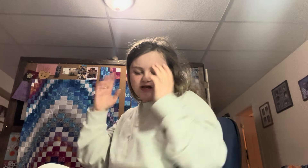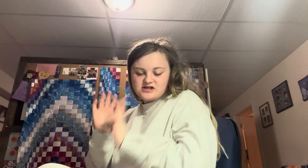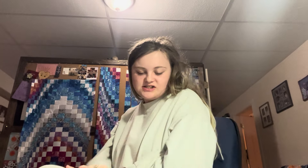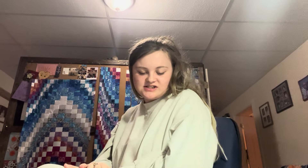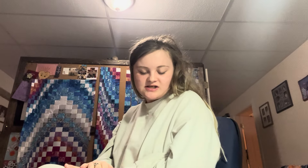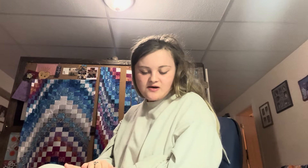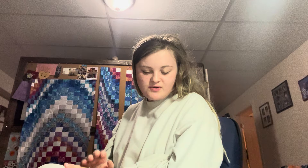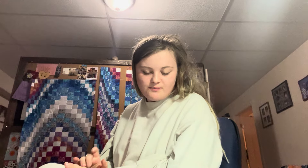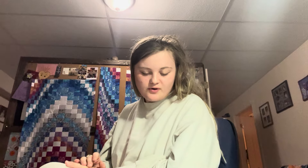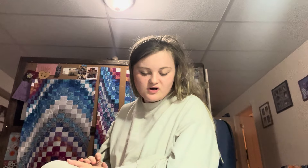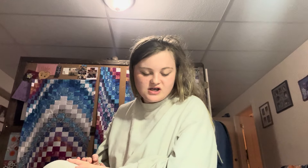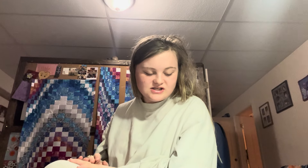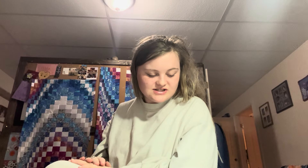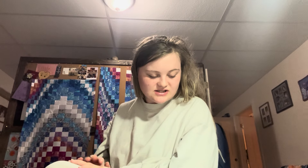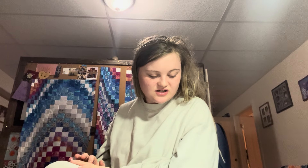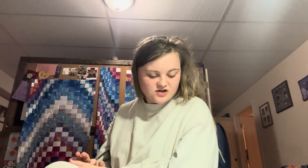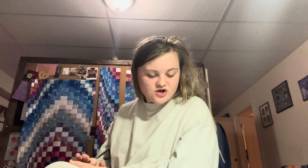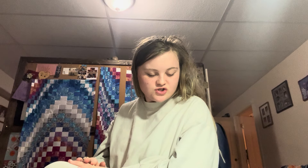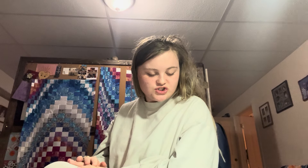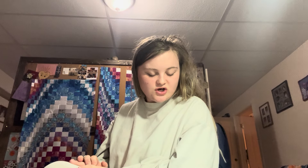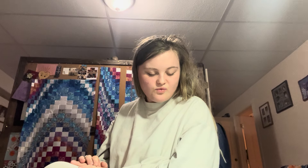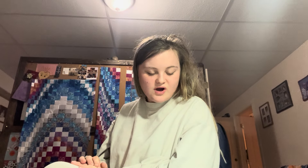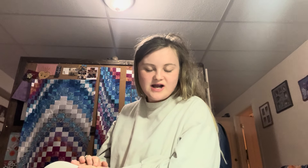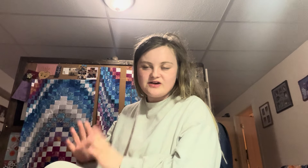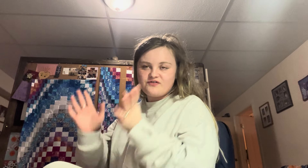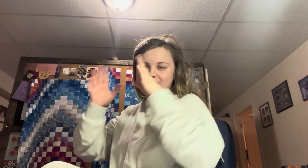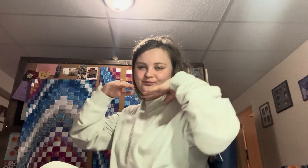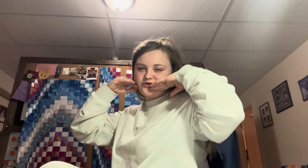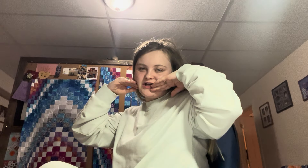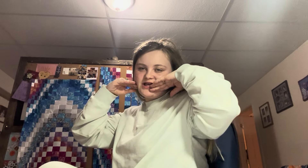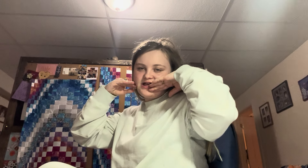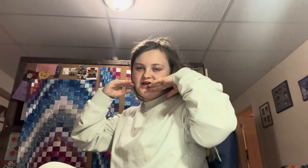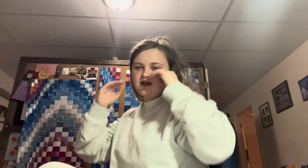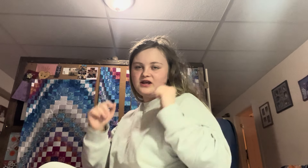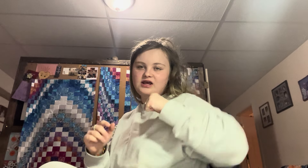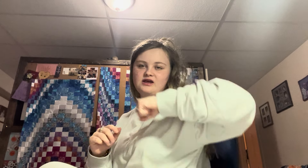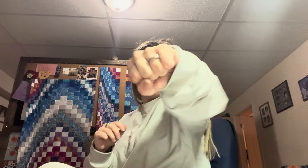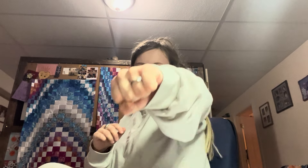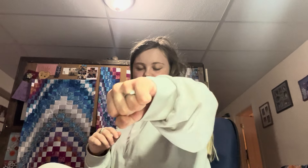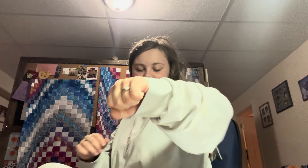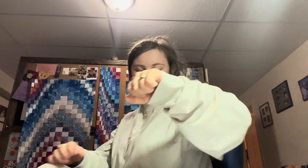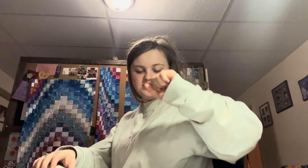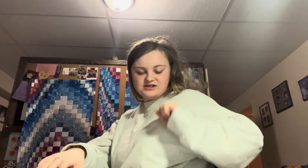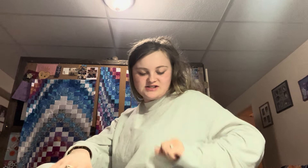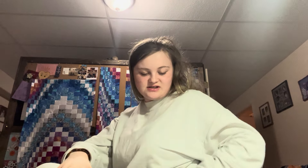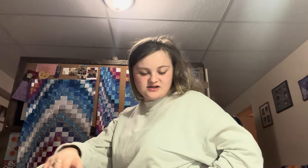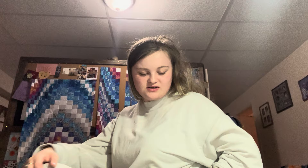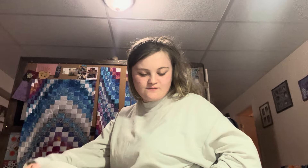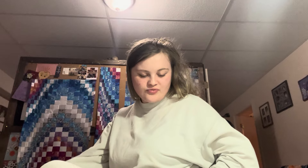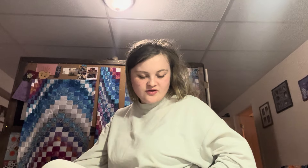prettiness be poison? So what if I'm pretty like poison?